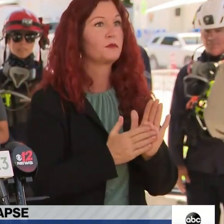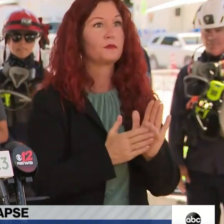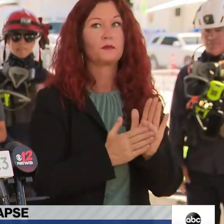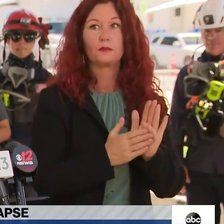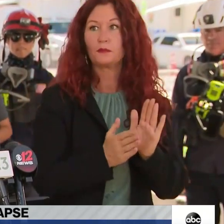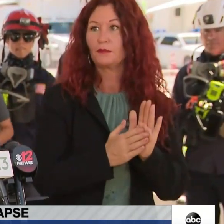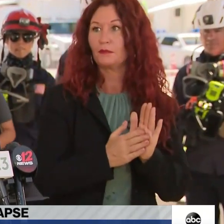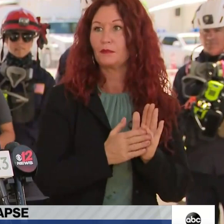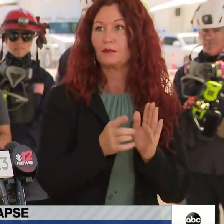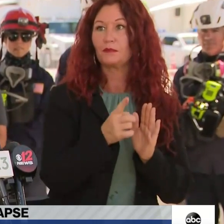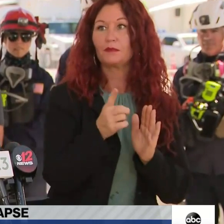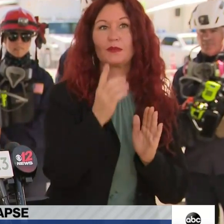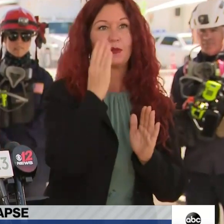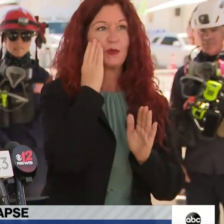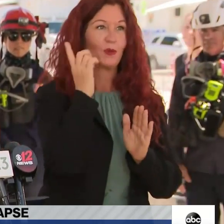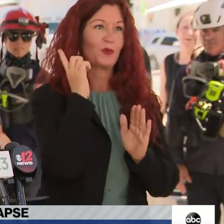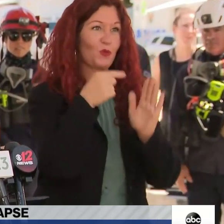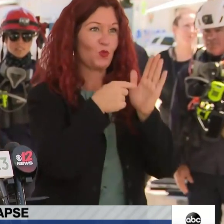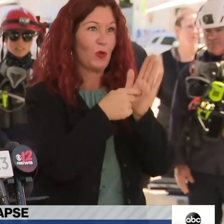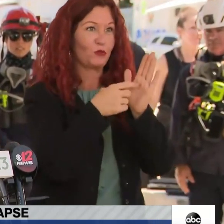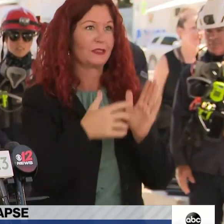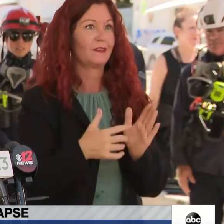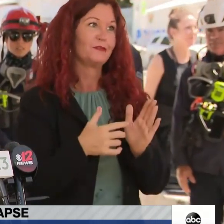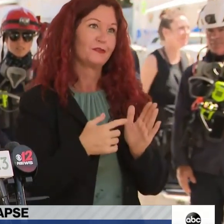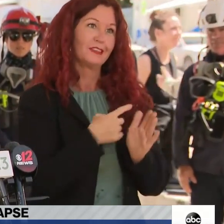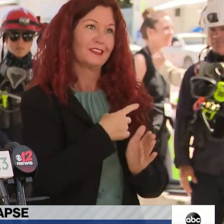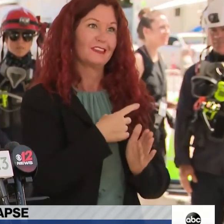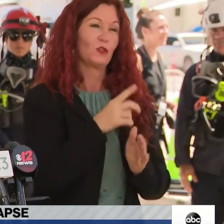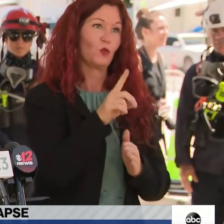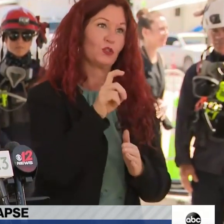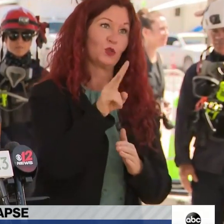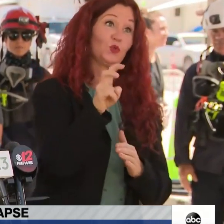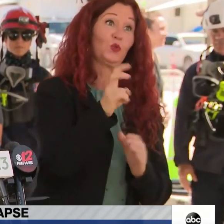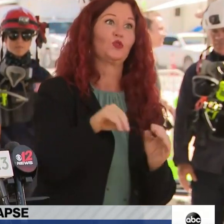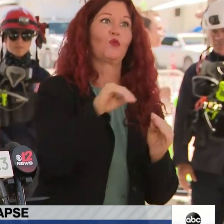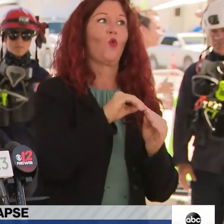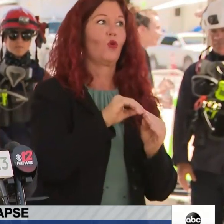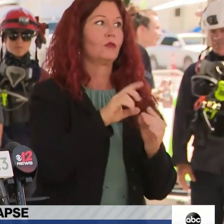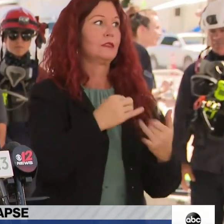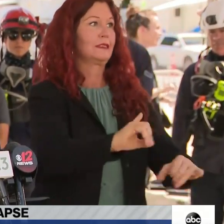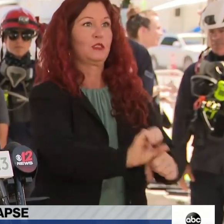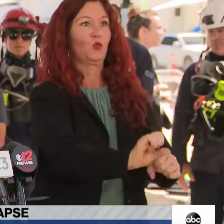And you all know they're here as representatives because there's hundreds more like them.